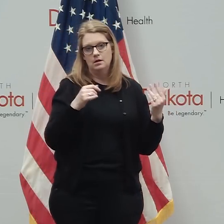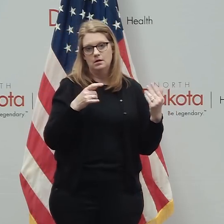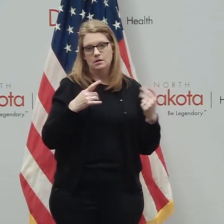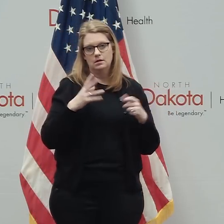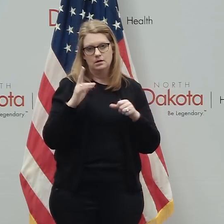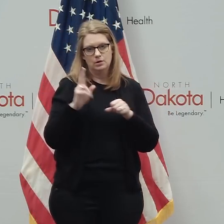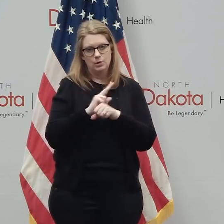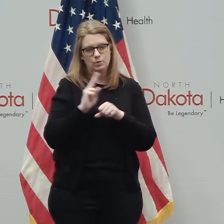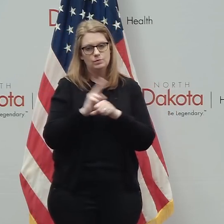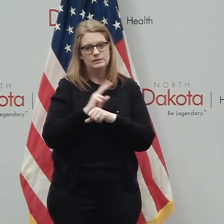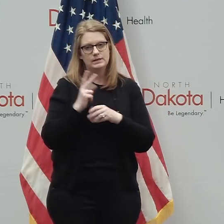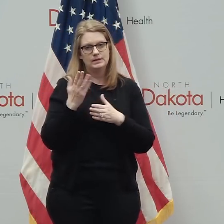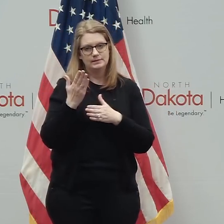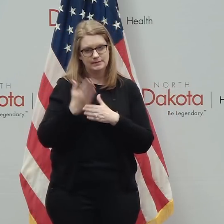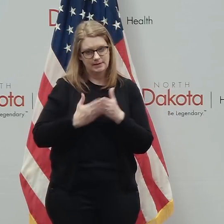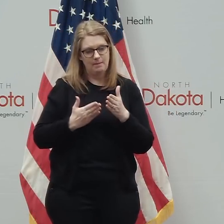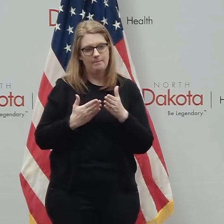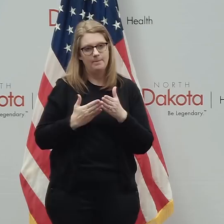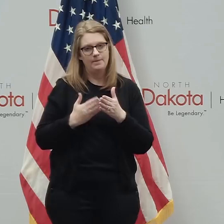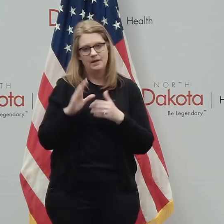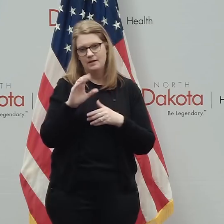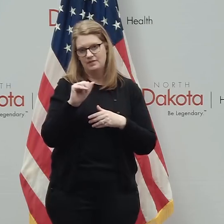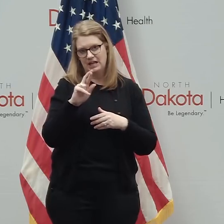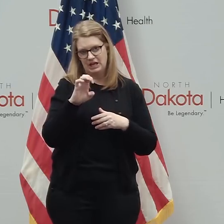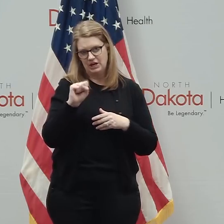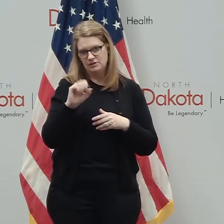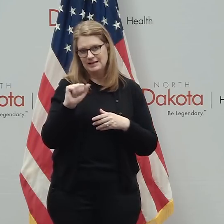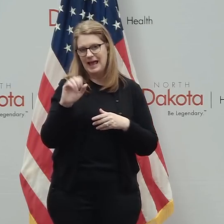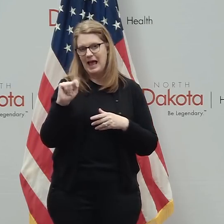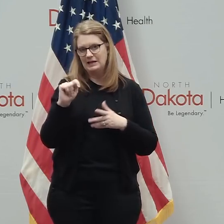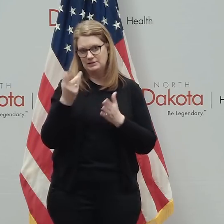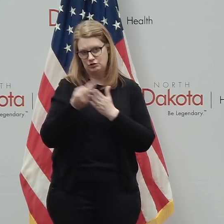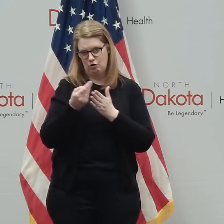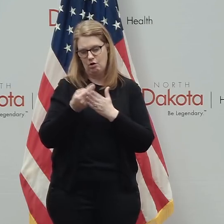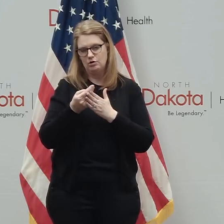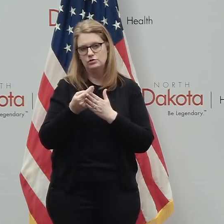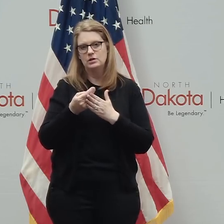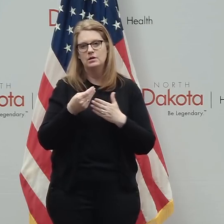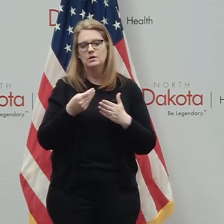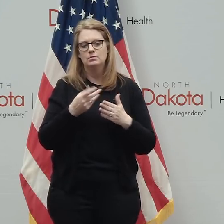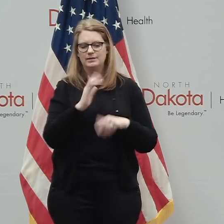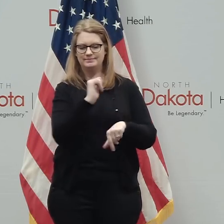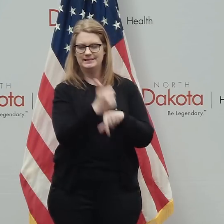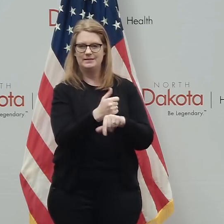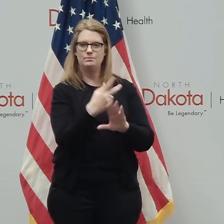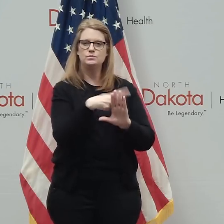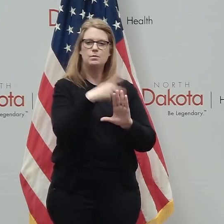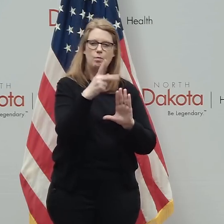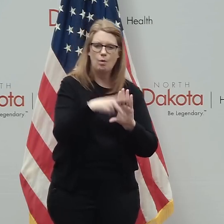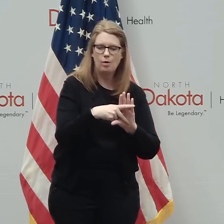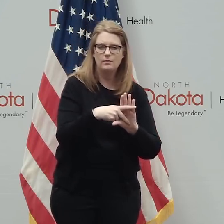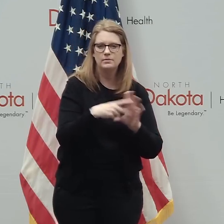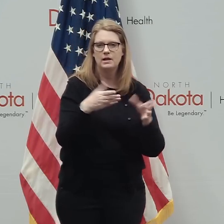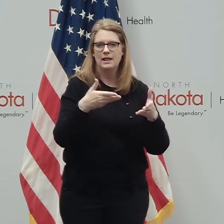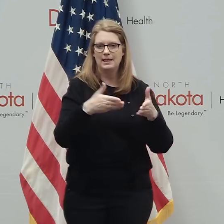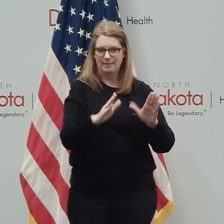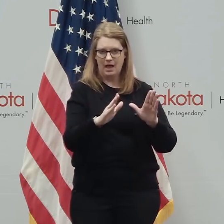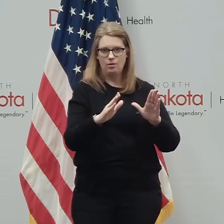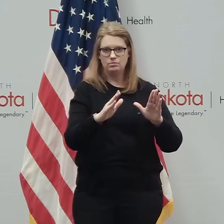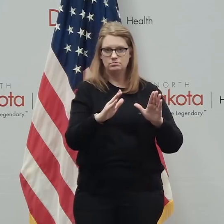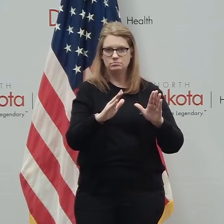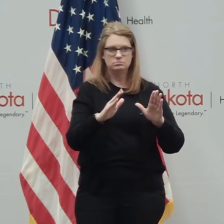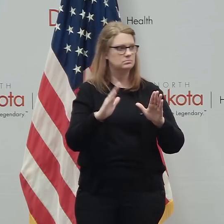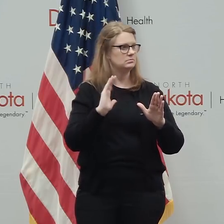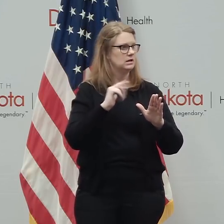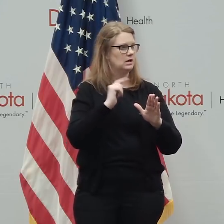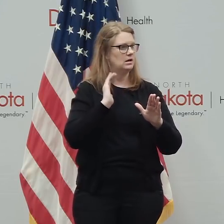using some of the CARES Act dollars that came in, we created some programs that allowed us to help